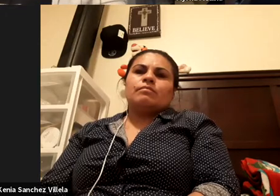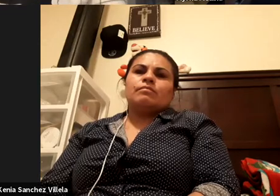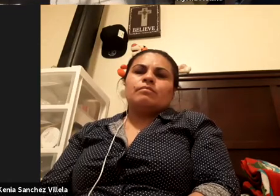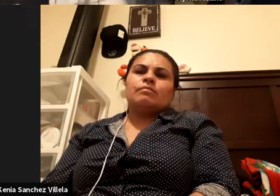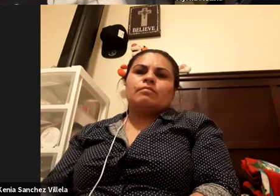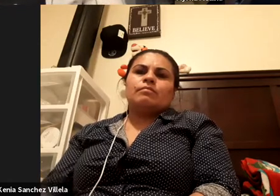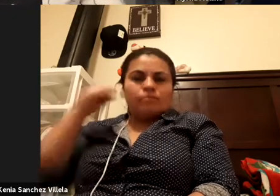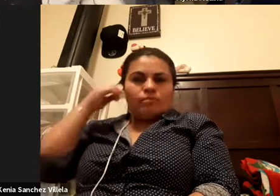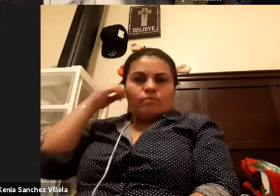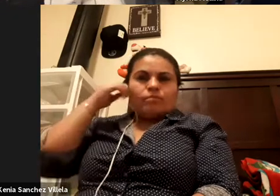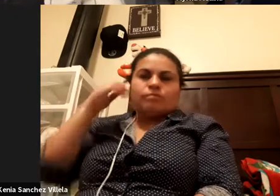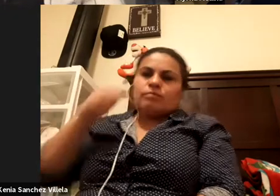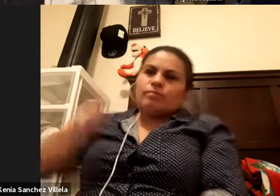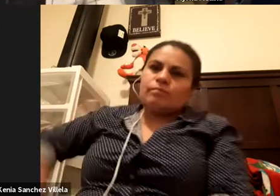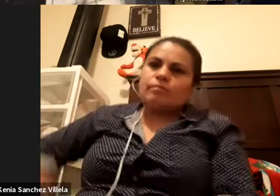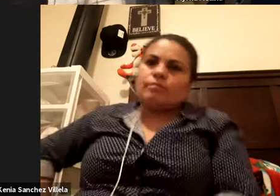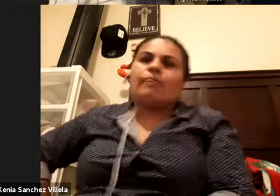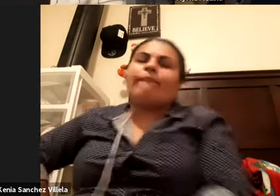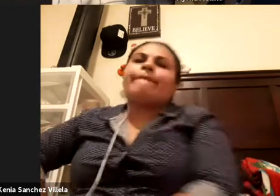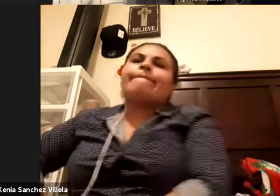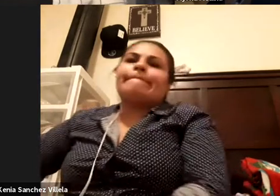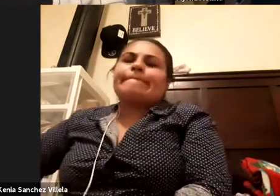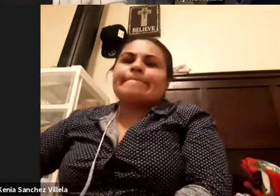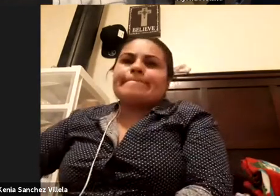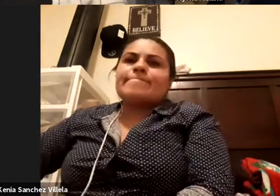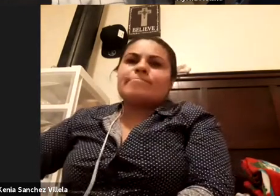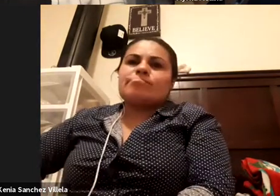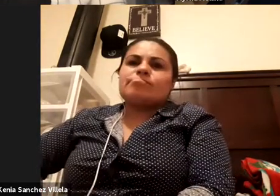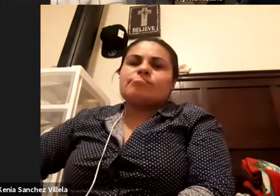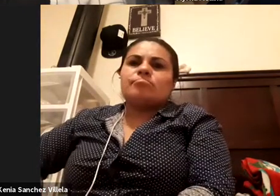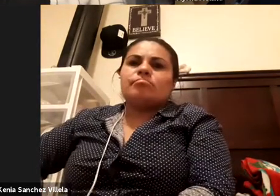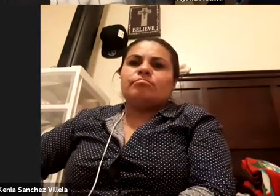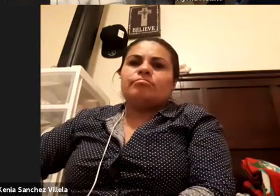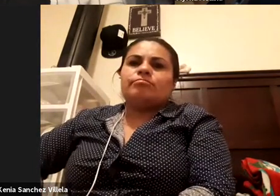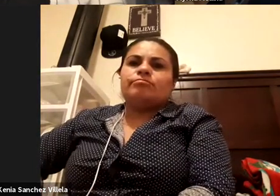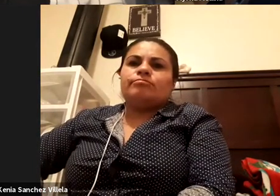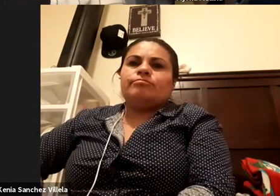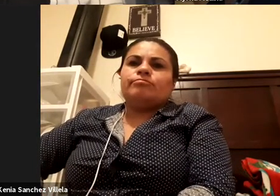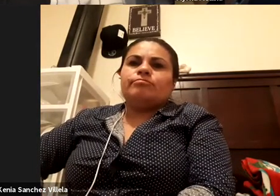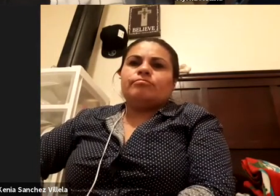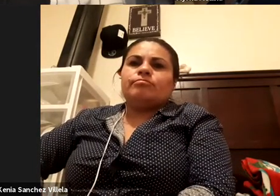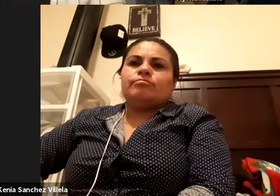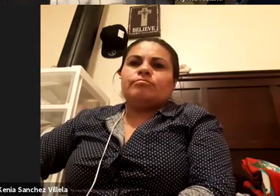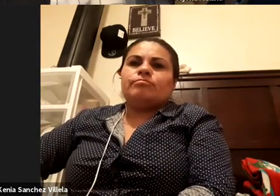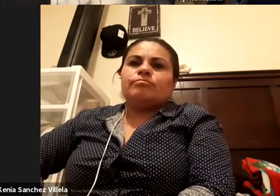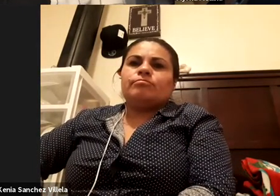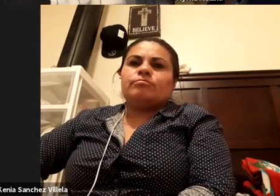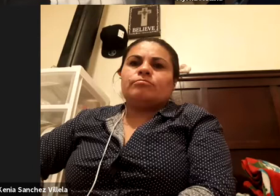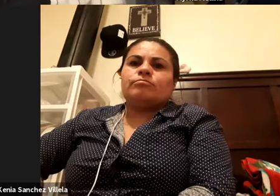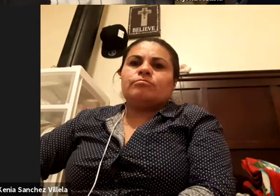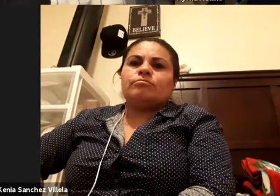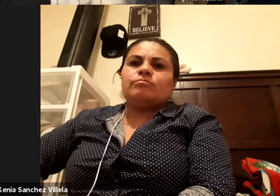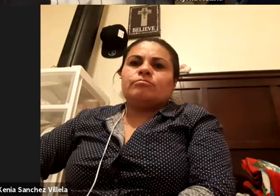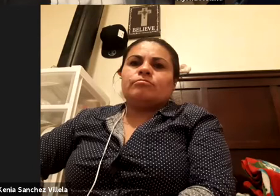signs for the child depending on their physical ability. Hay otras veces que también se tiene que modificar seña, depende de